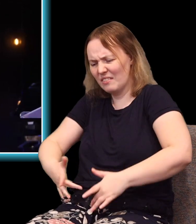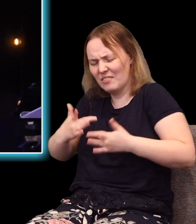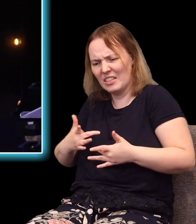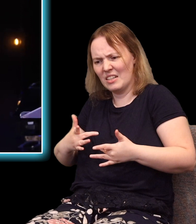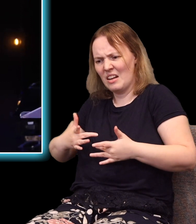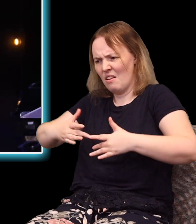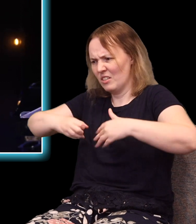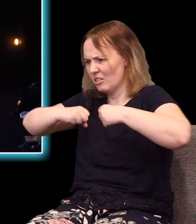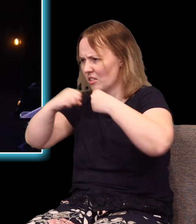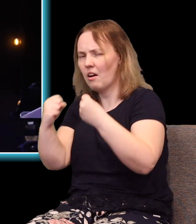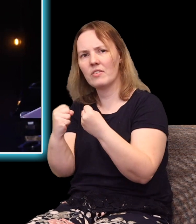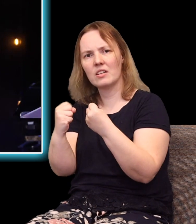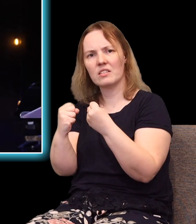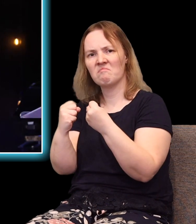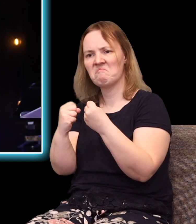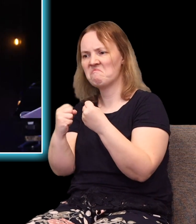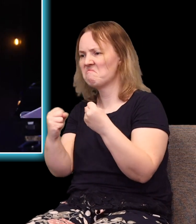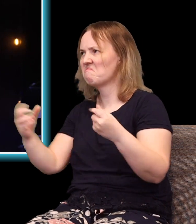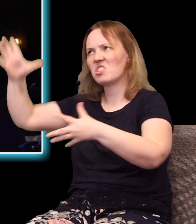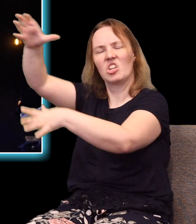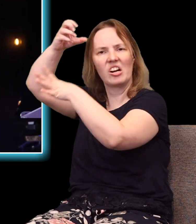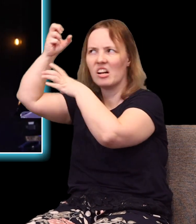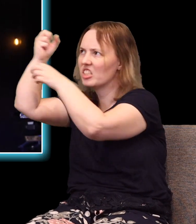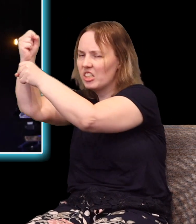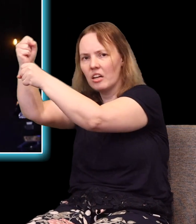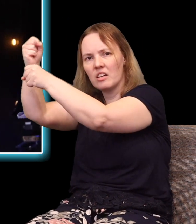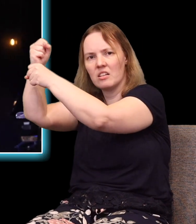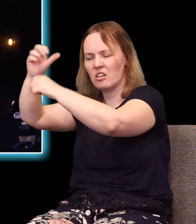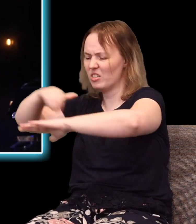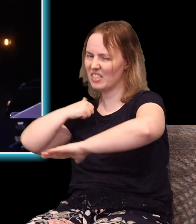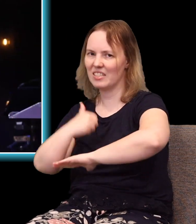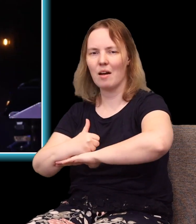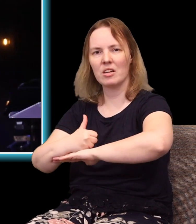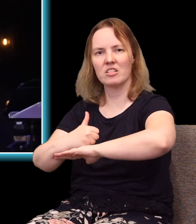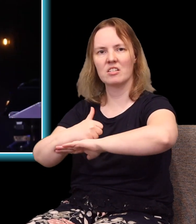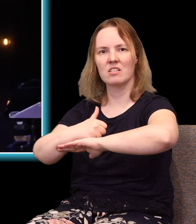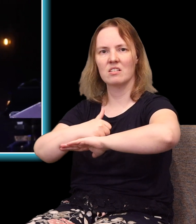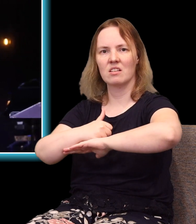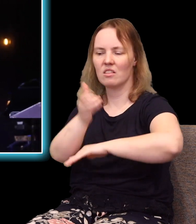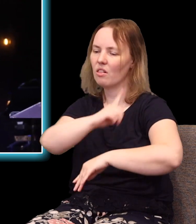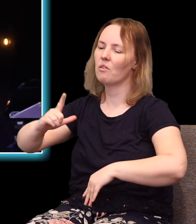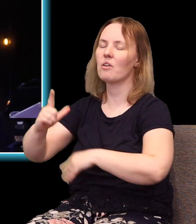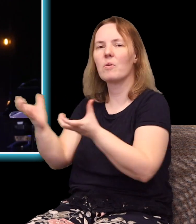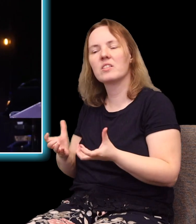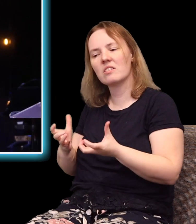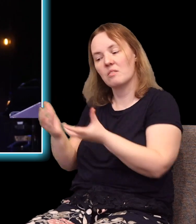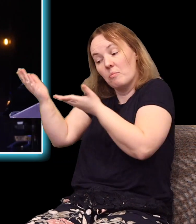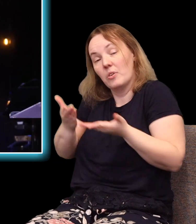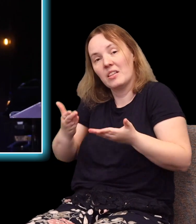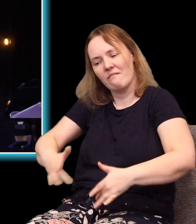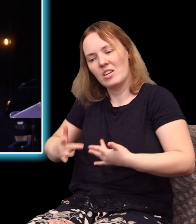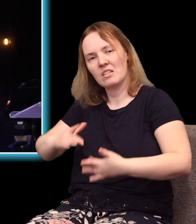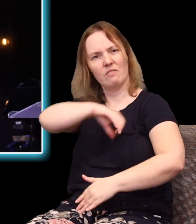it's this sense of solidness, a sense of unmovability, that sense of being established. The Lord wants to bring that